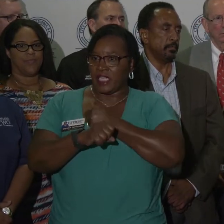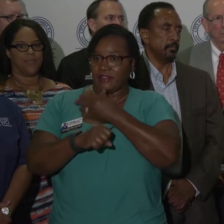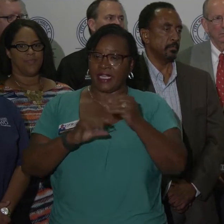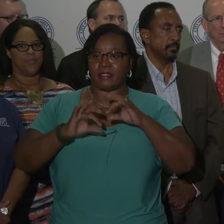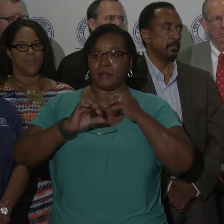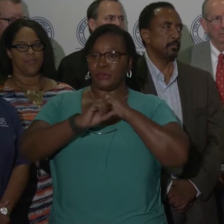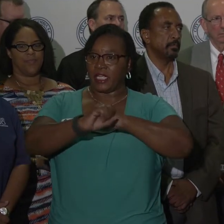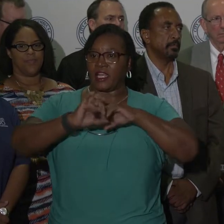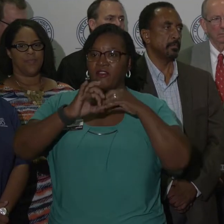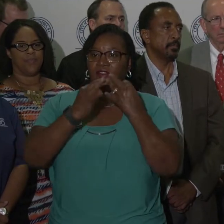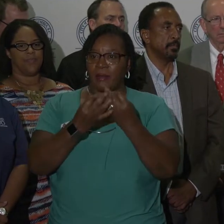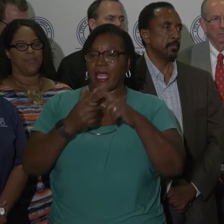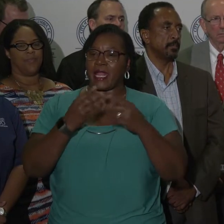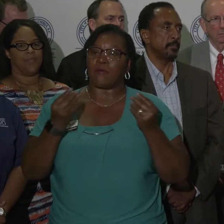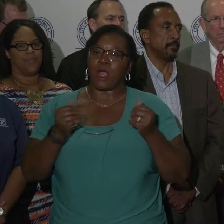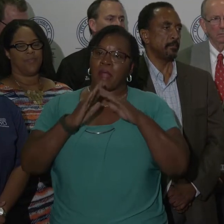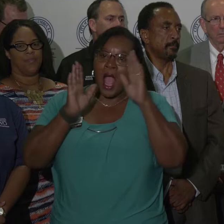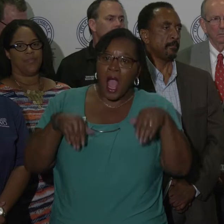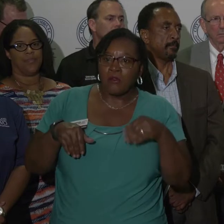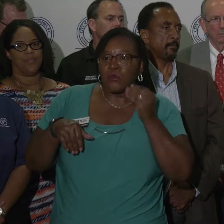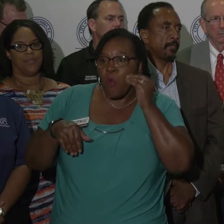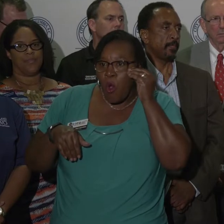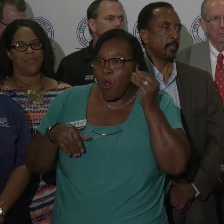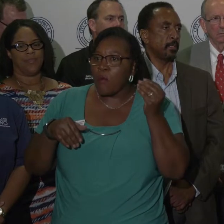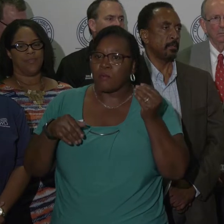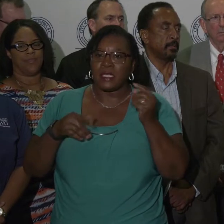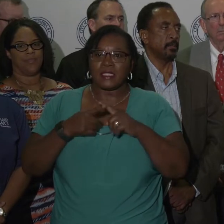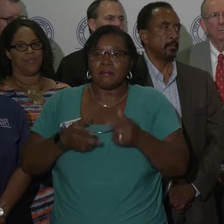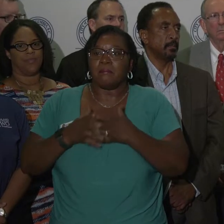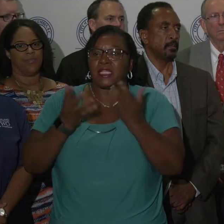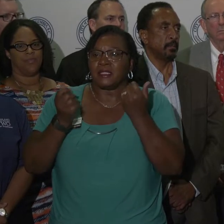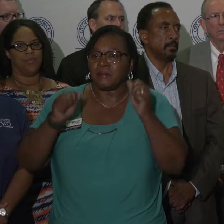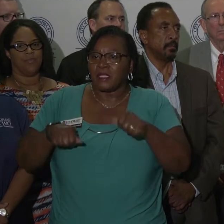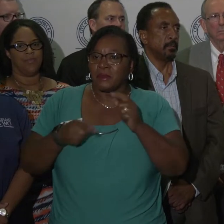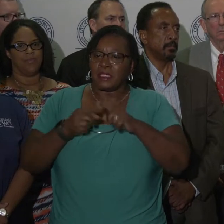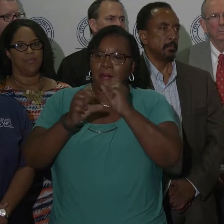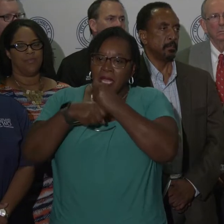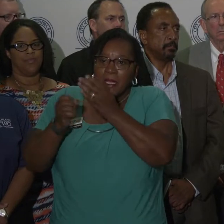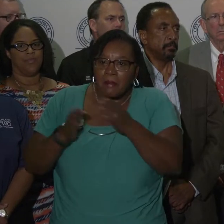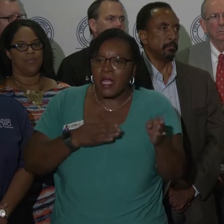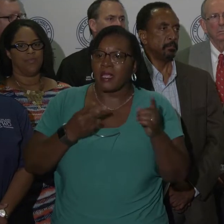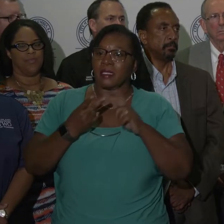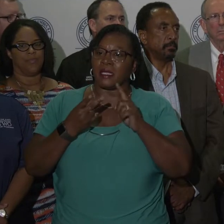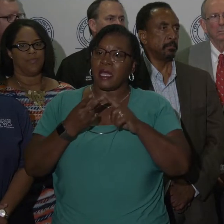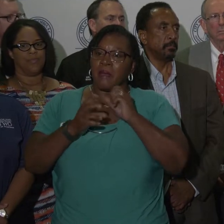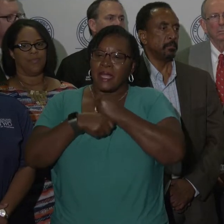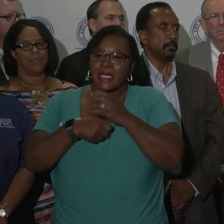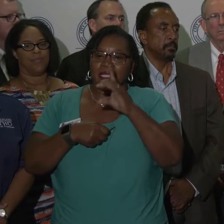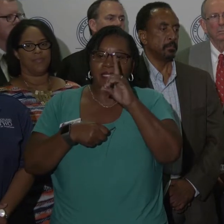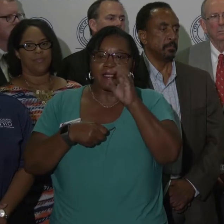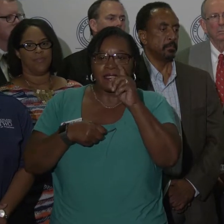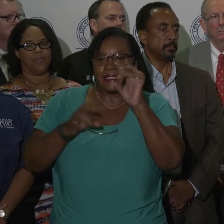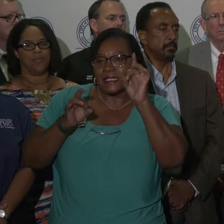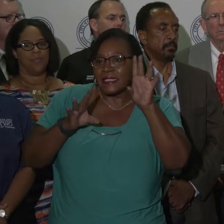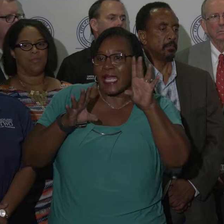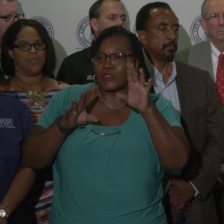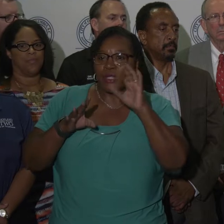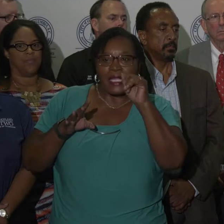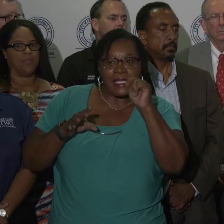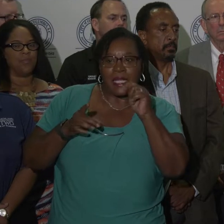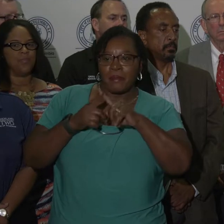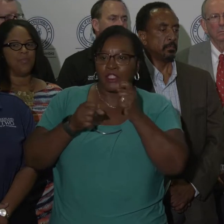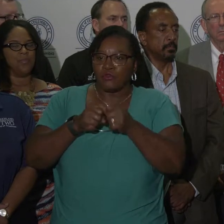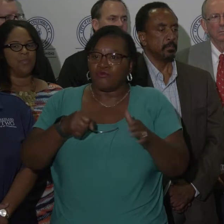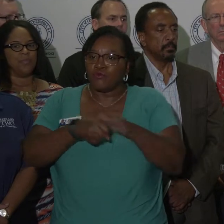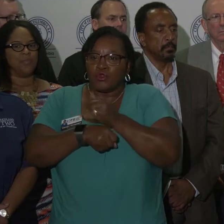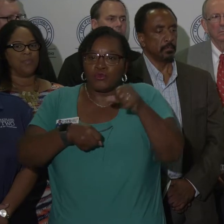our families and our property as much as we can possibly do. There'll be some simple things, making a plan, making a disaster kit, making sure you fill your